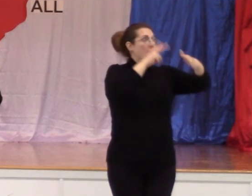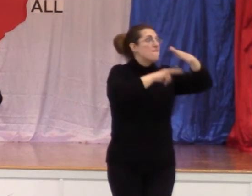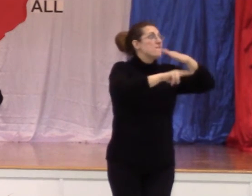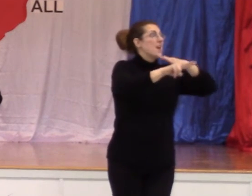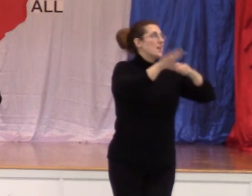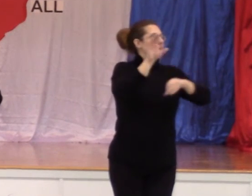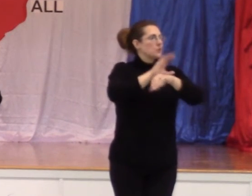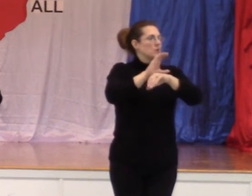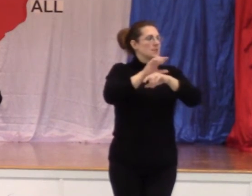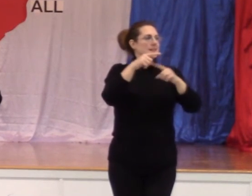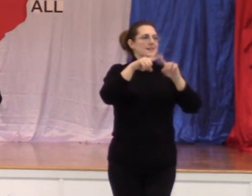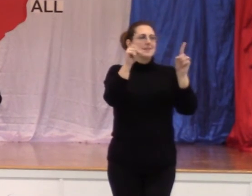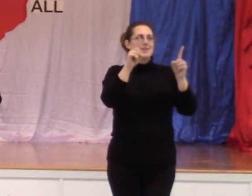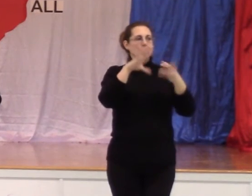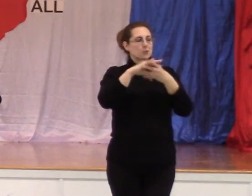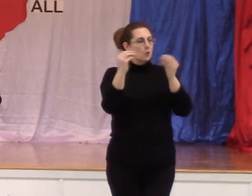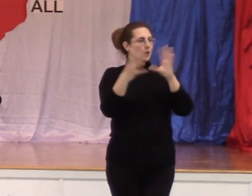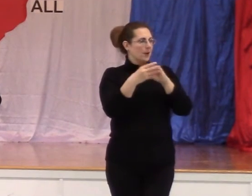would have been quite a different story.